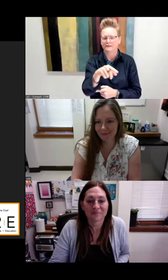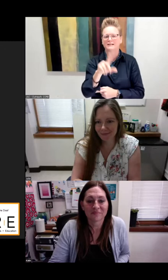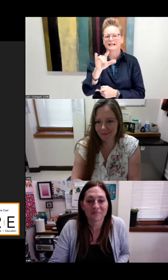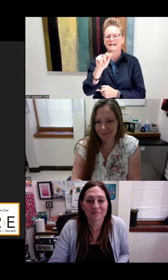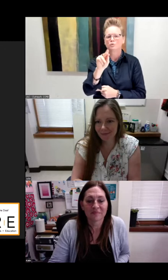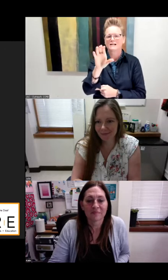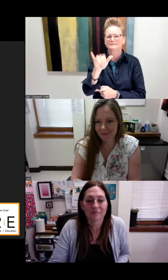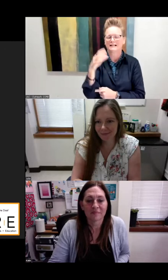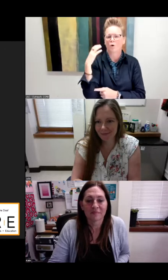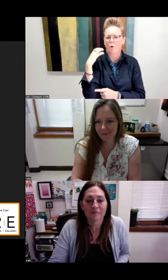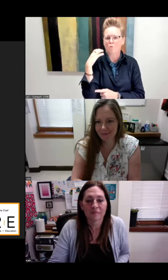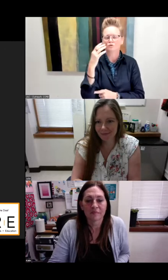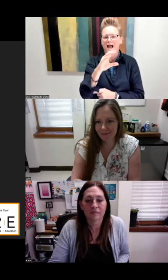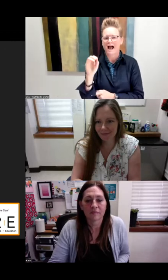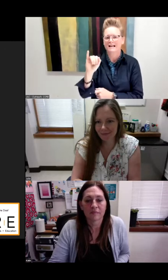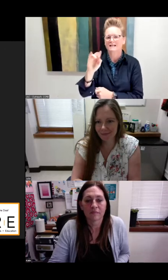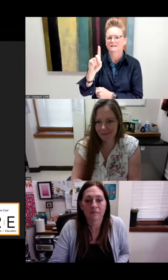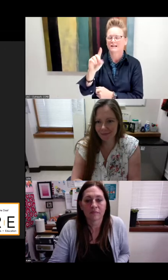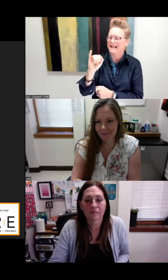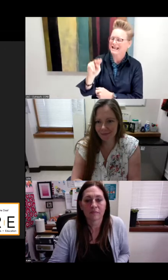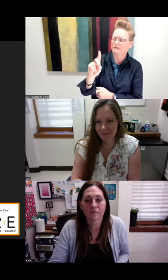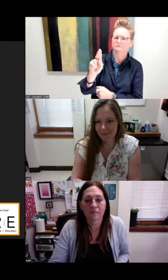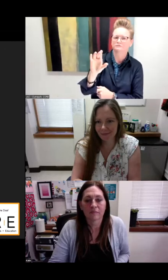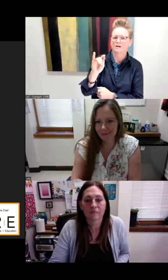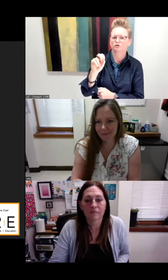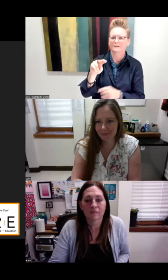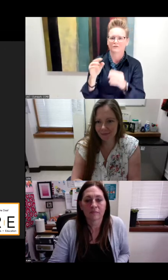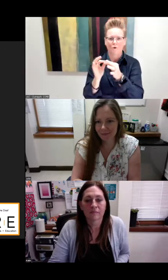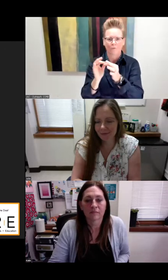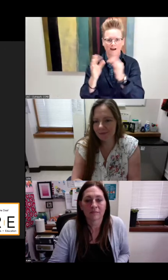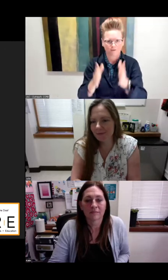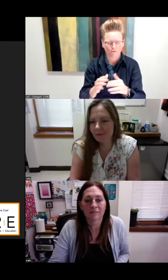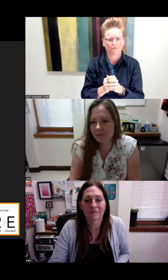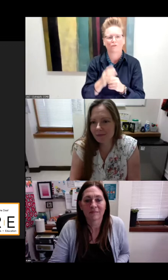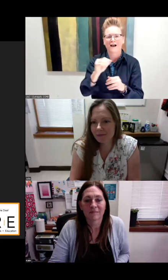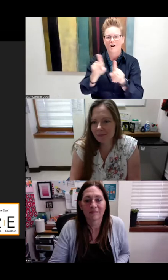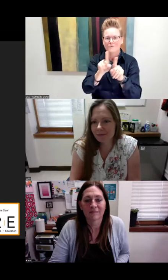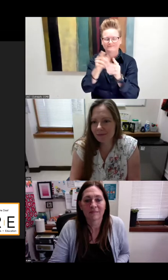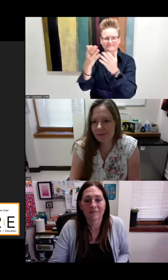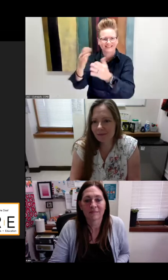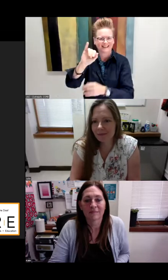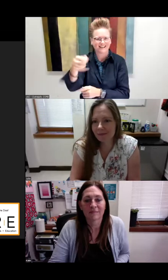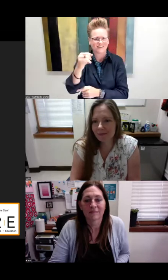Kate. And she is the literacy coach and